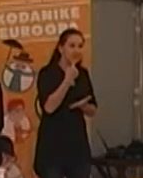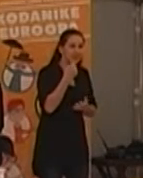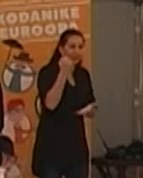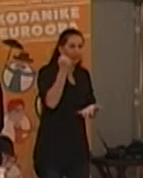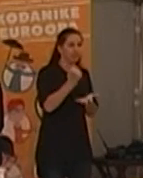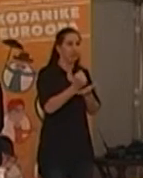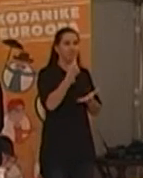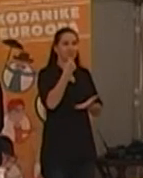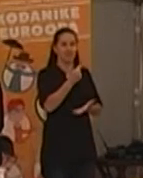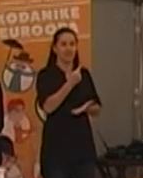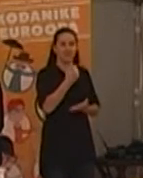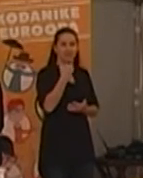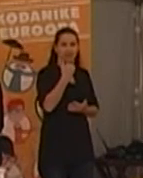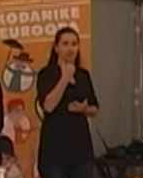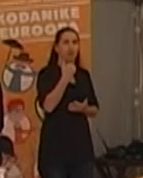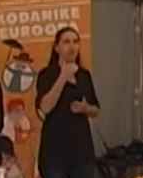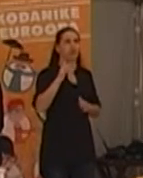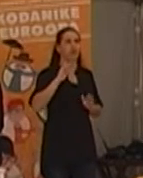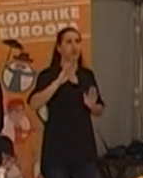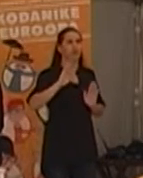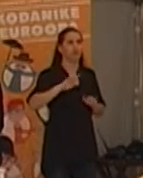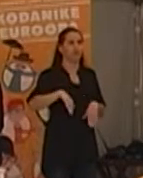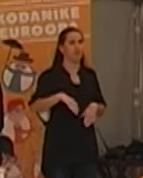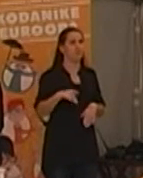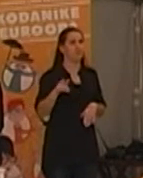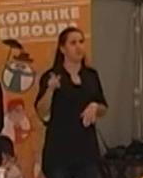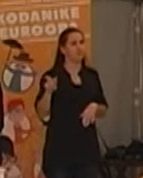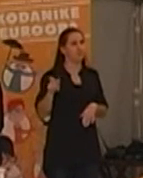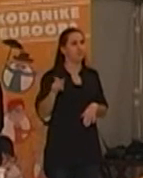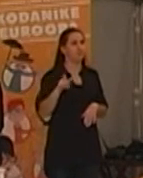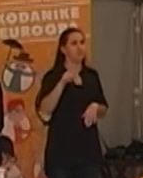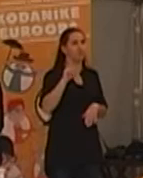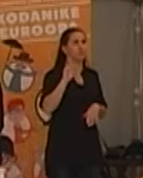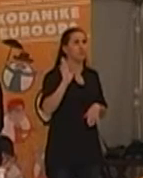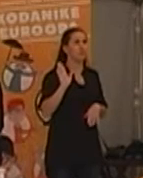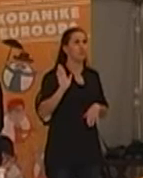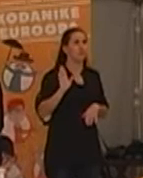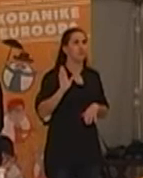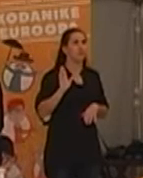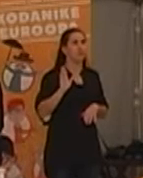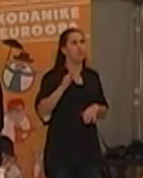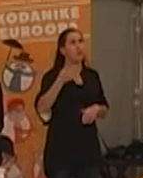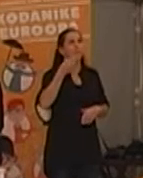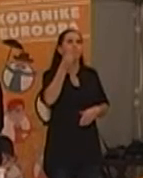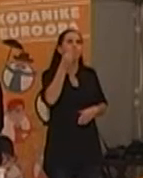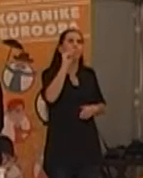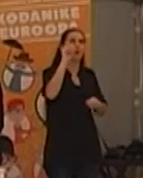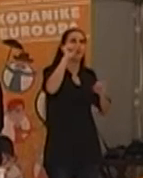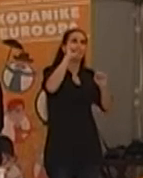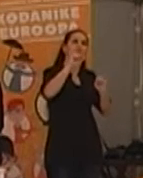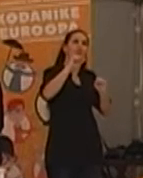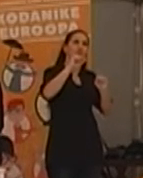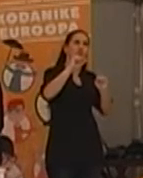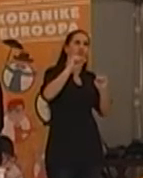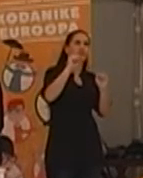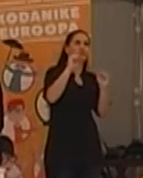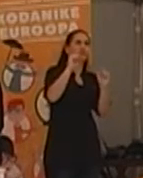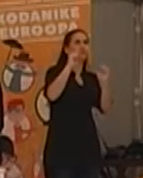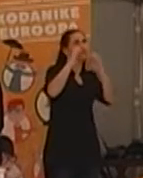choices, the kind of reasonable best case scenario and the